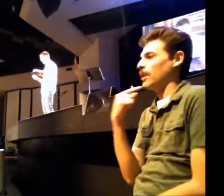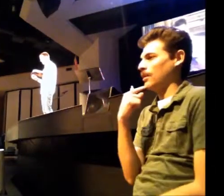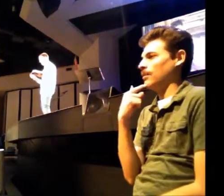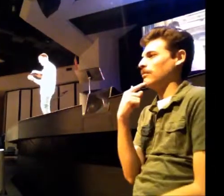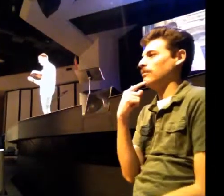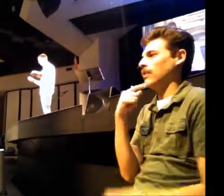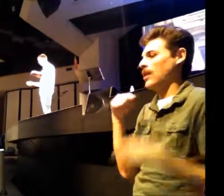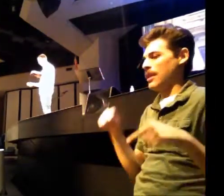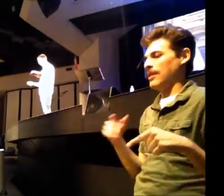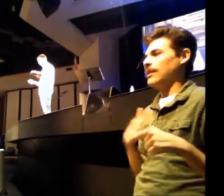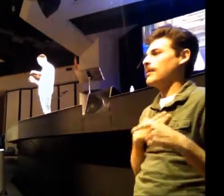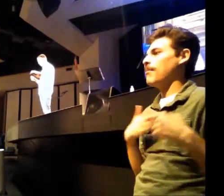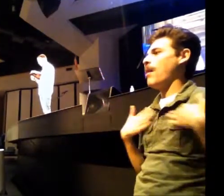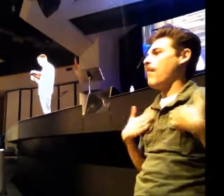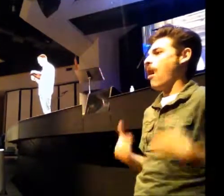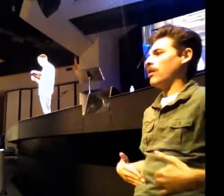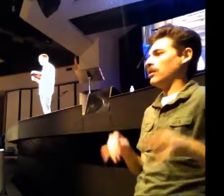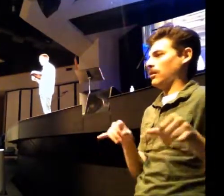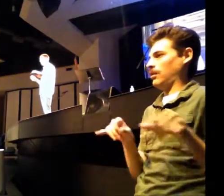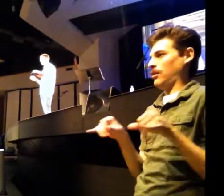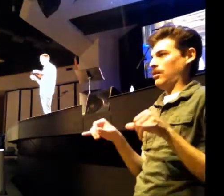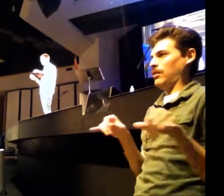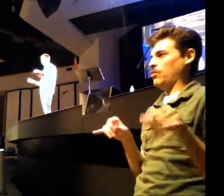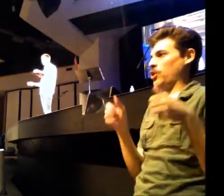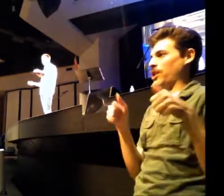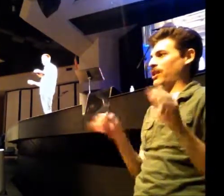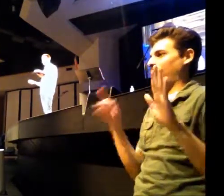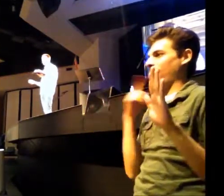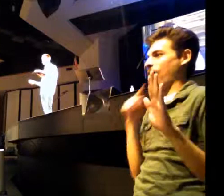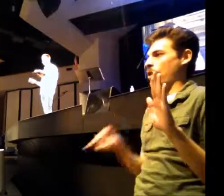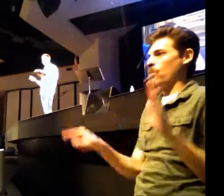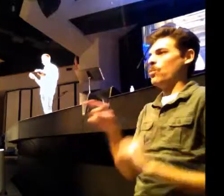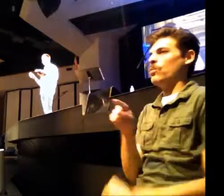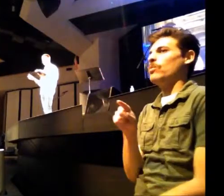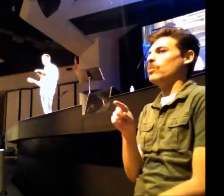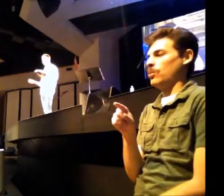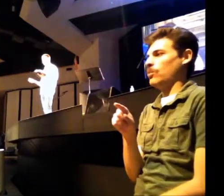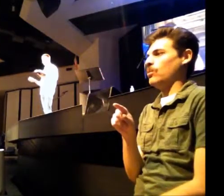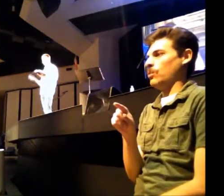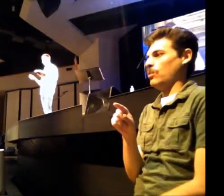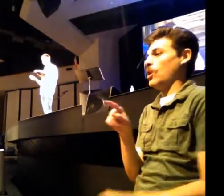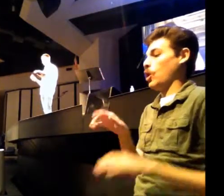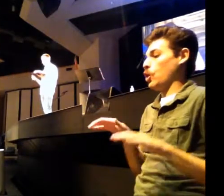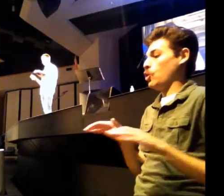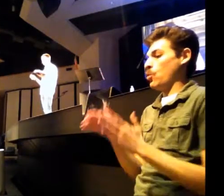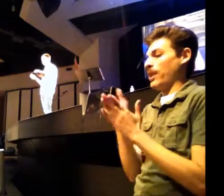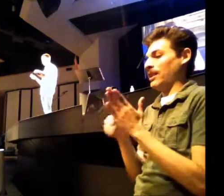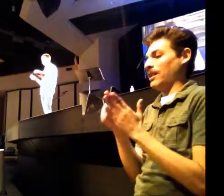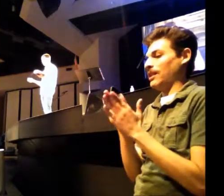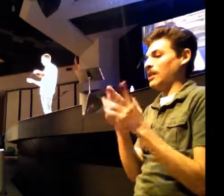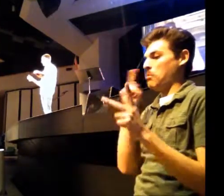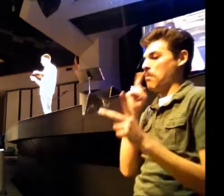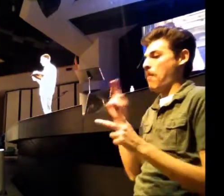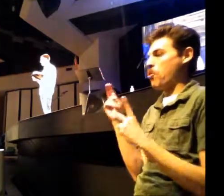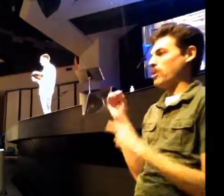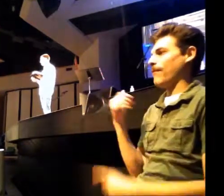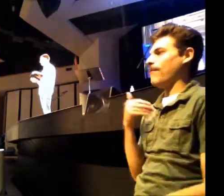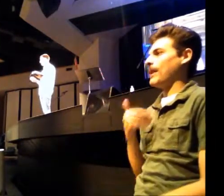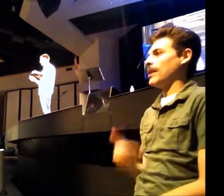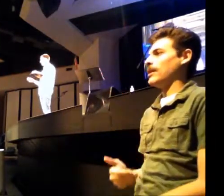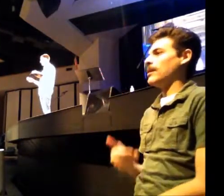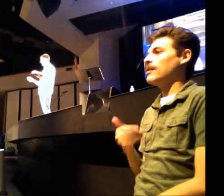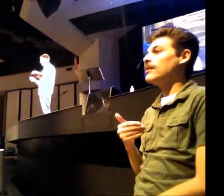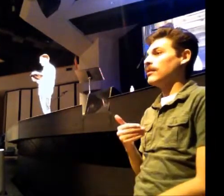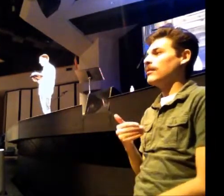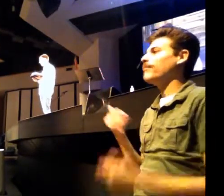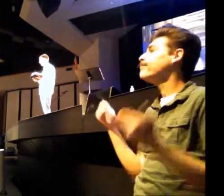this is my body, which is given for you. Do this in remembrance of me. You